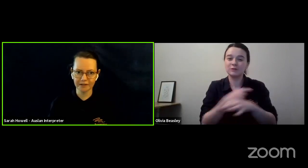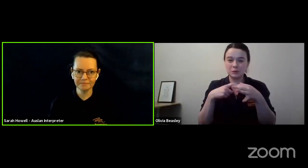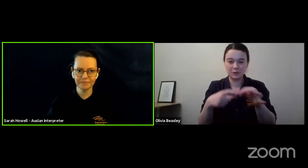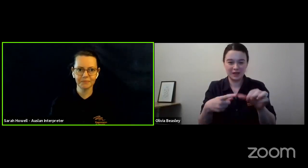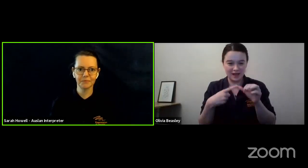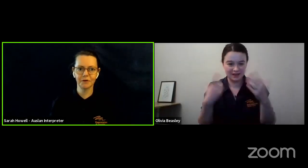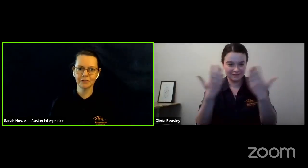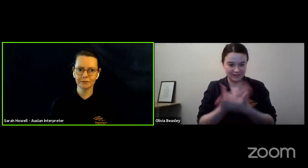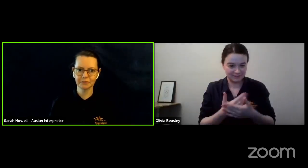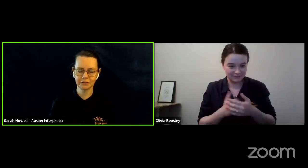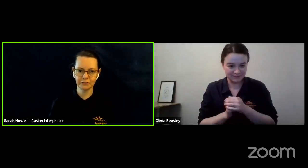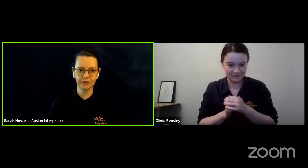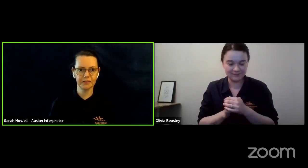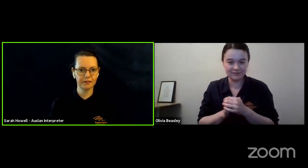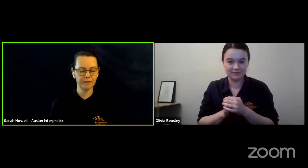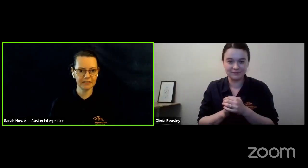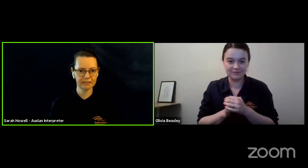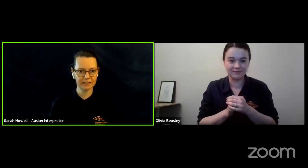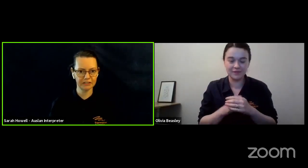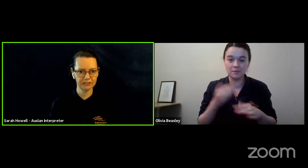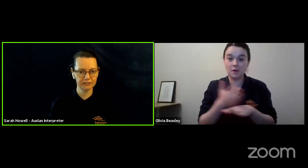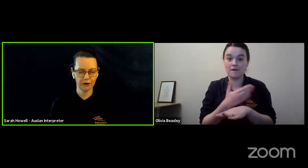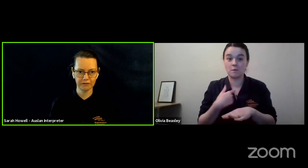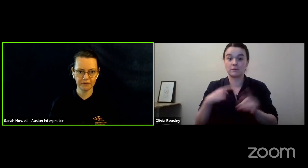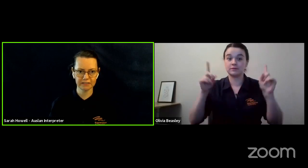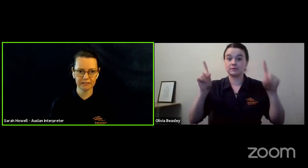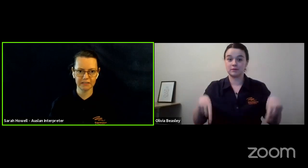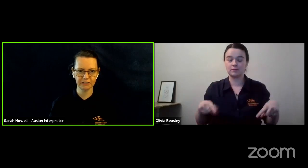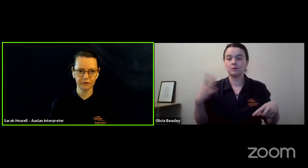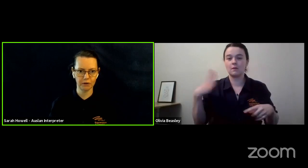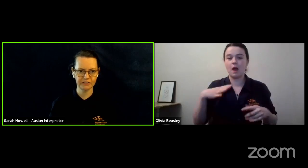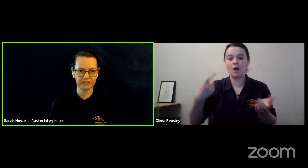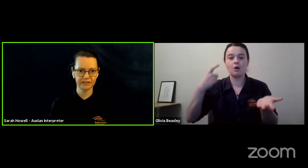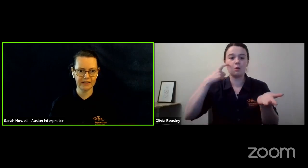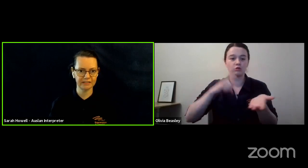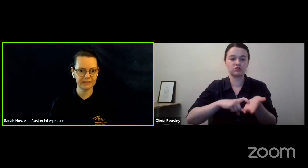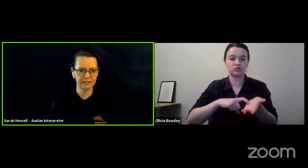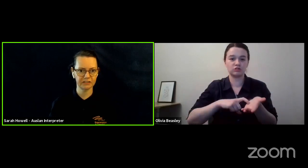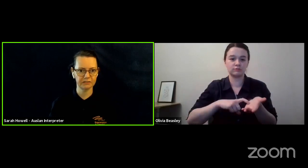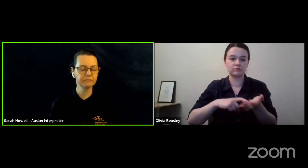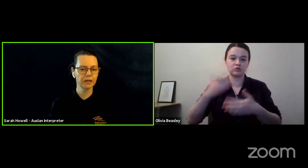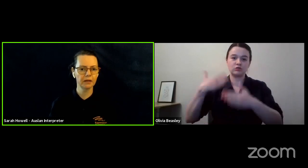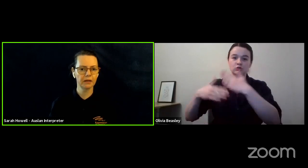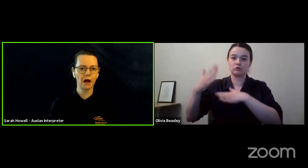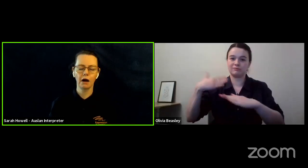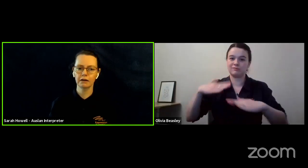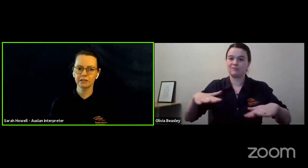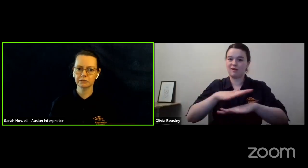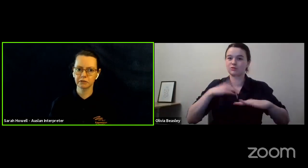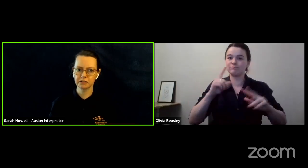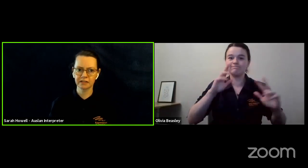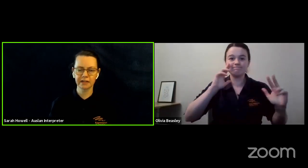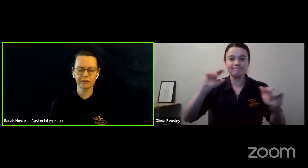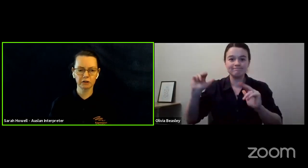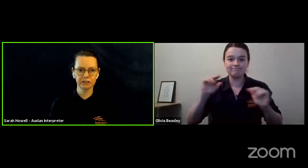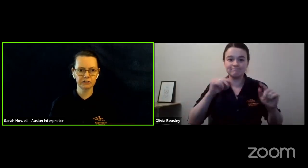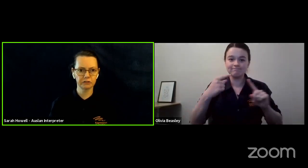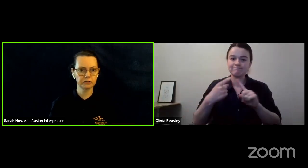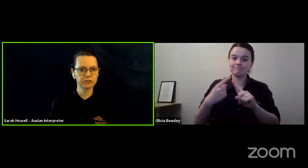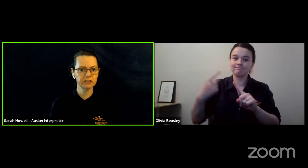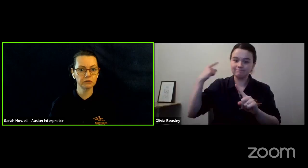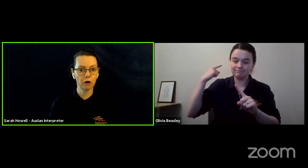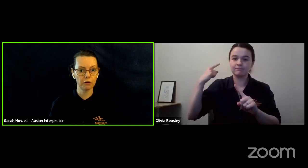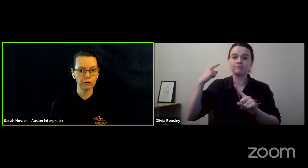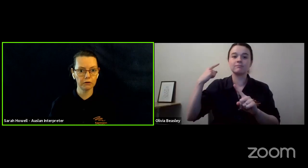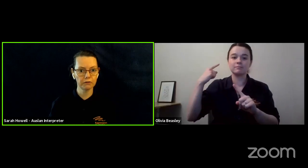Hello, everyone. Welcome to the COVID vaccination question and answer session. I'd like to firstly acknowledge